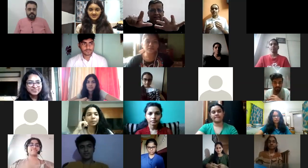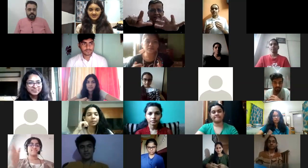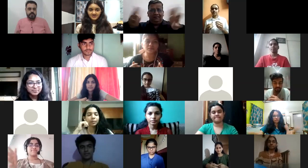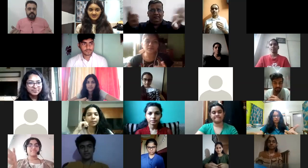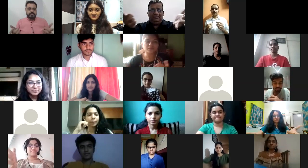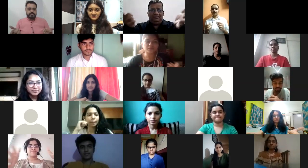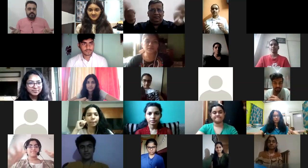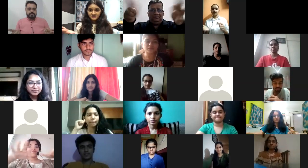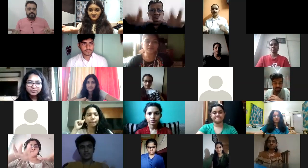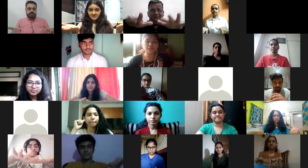Week.